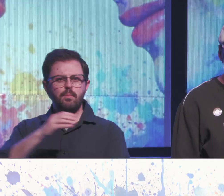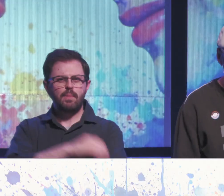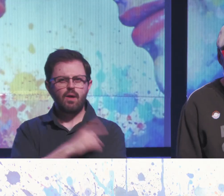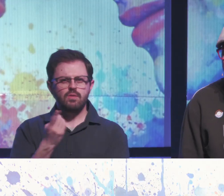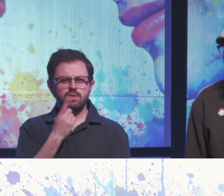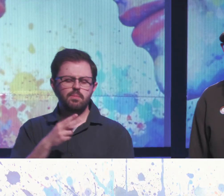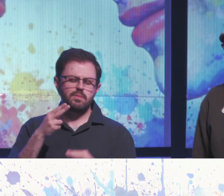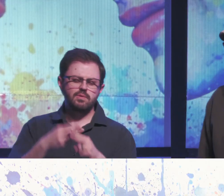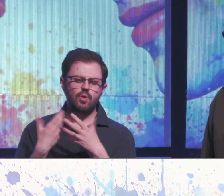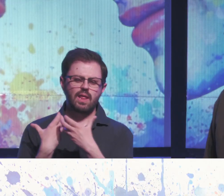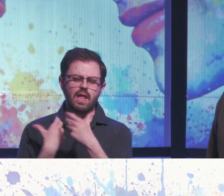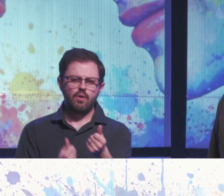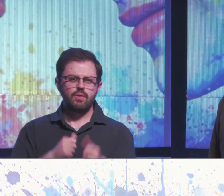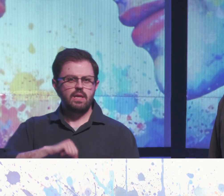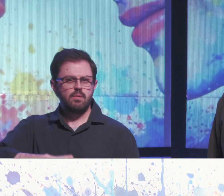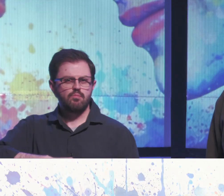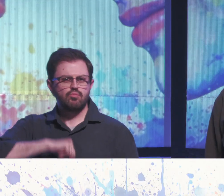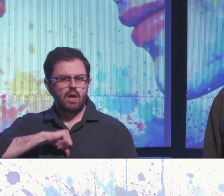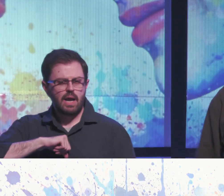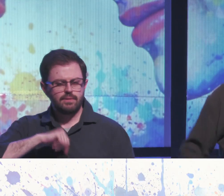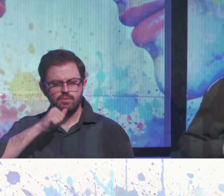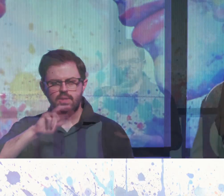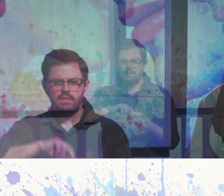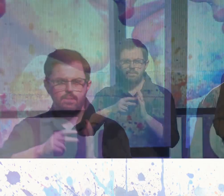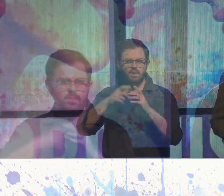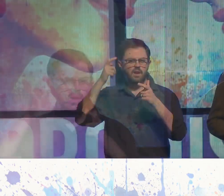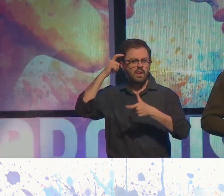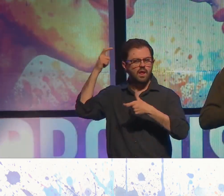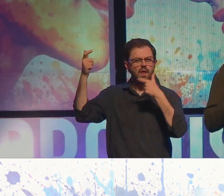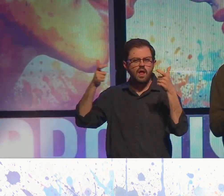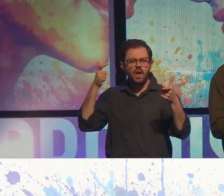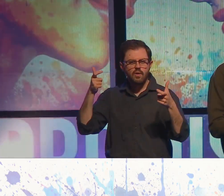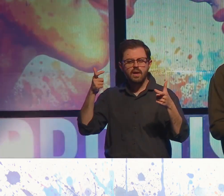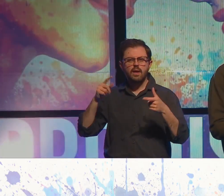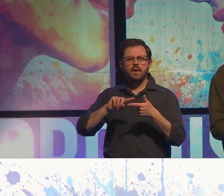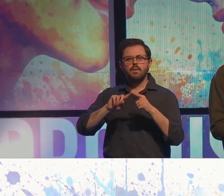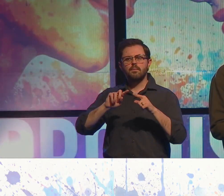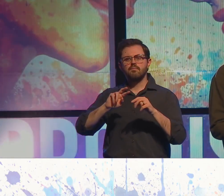Not arrogance, but worth and dignity